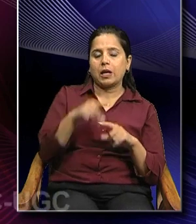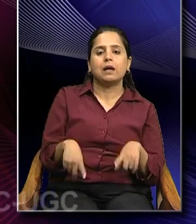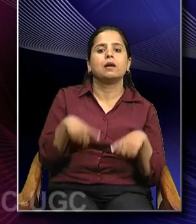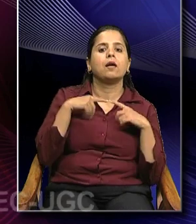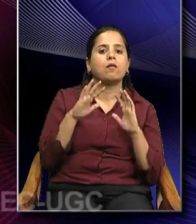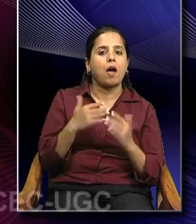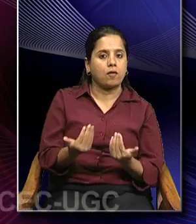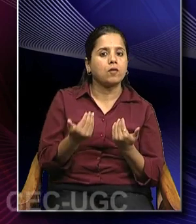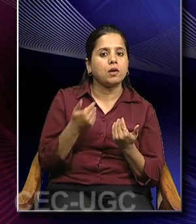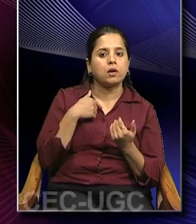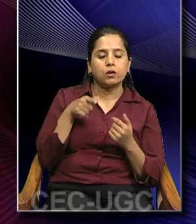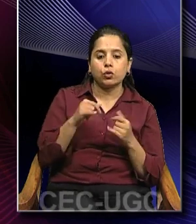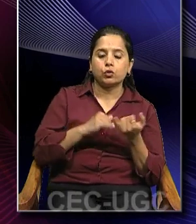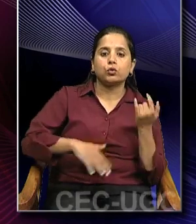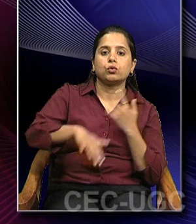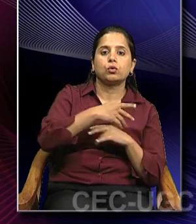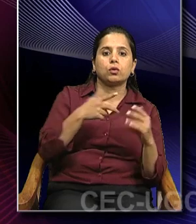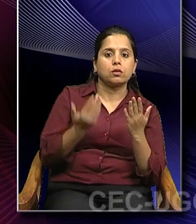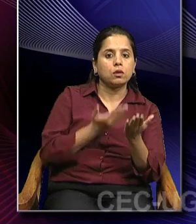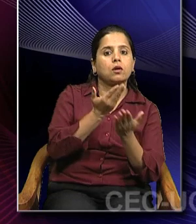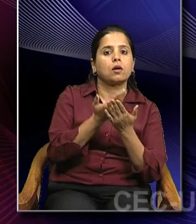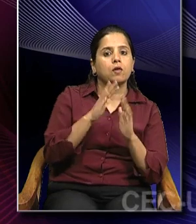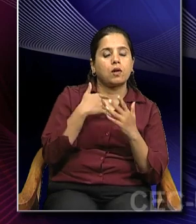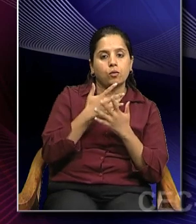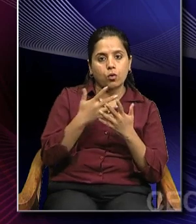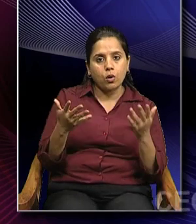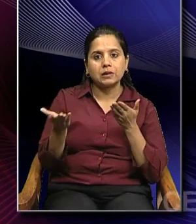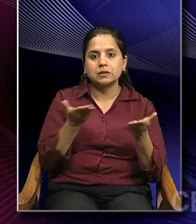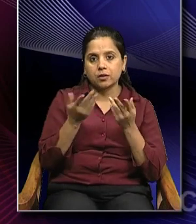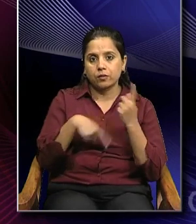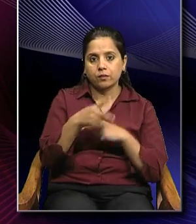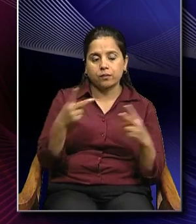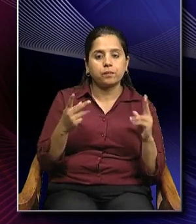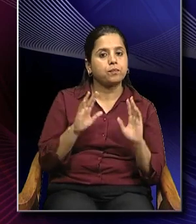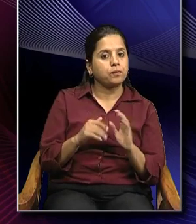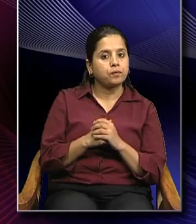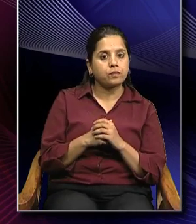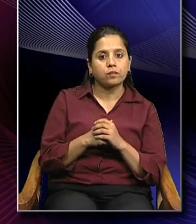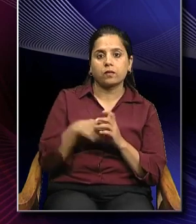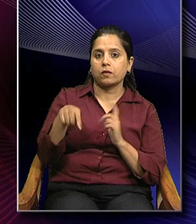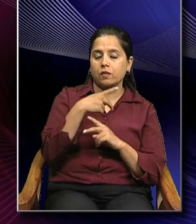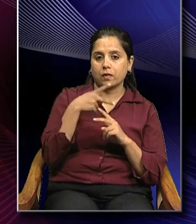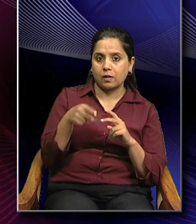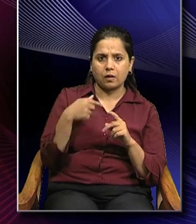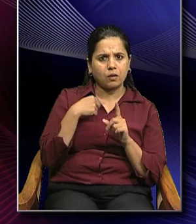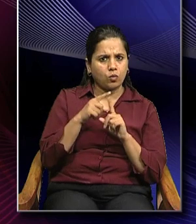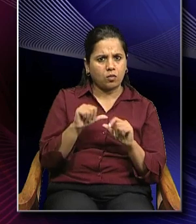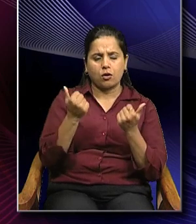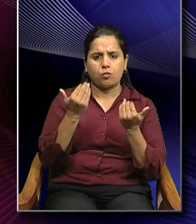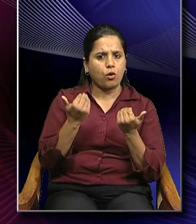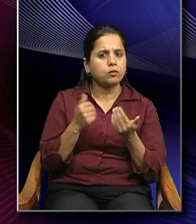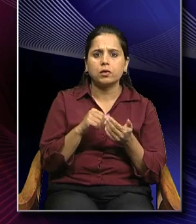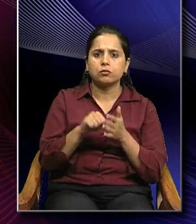for the society in which I am offering my products and services. So we cannot take them for granted. We have